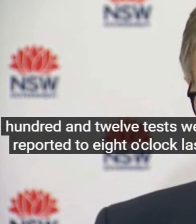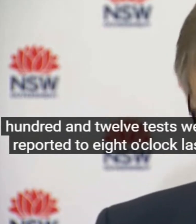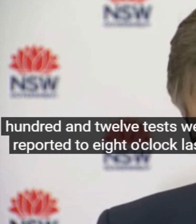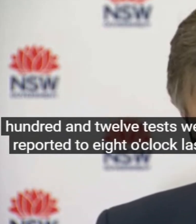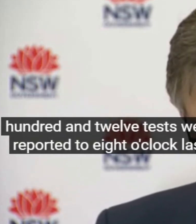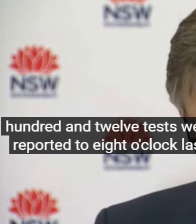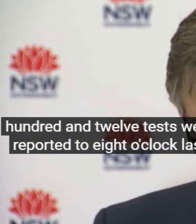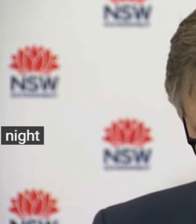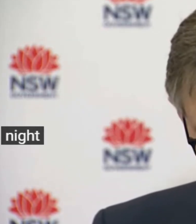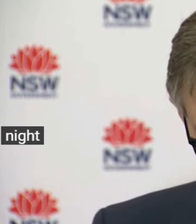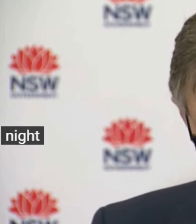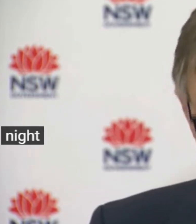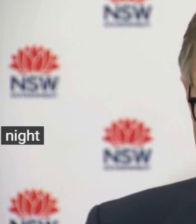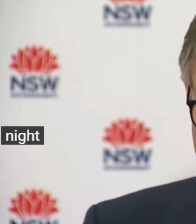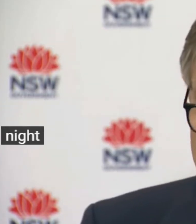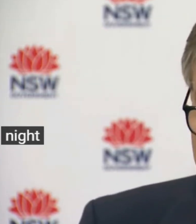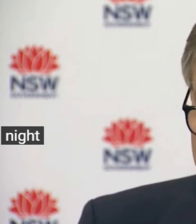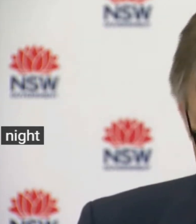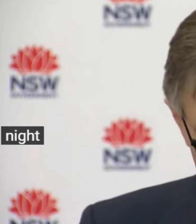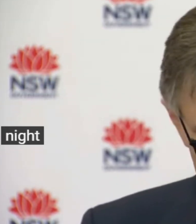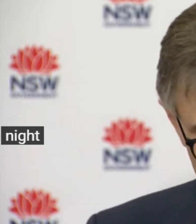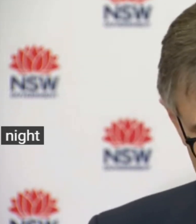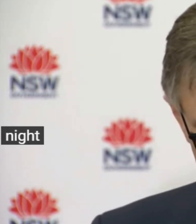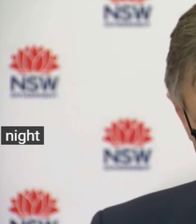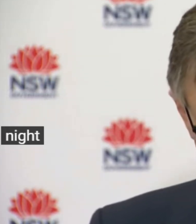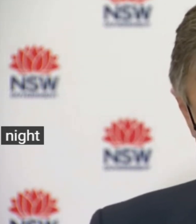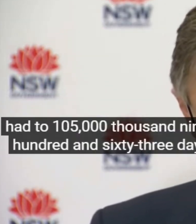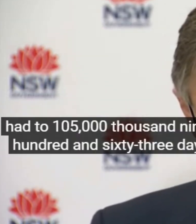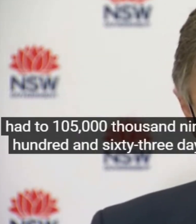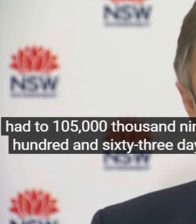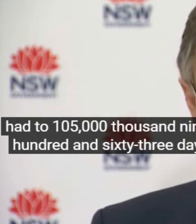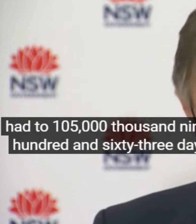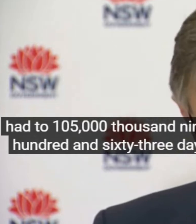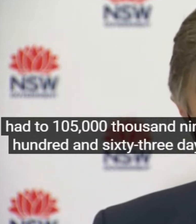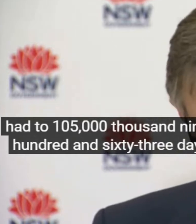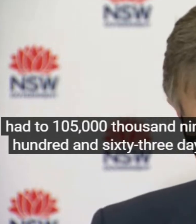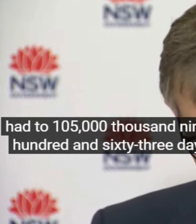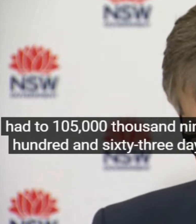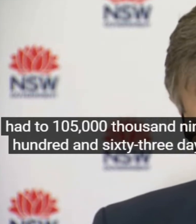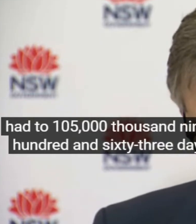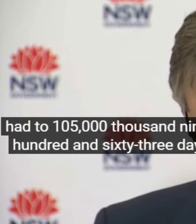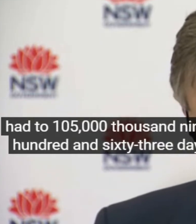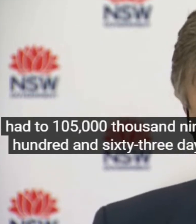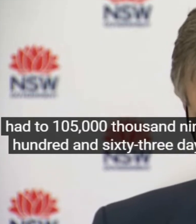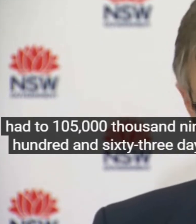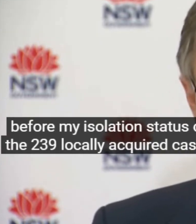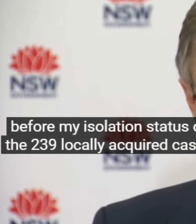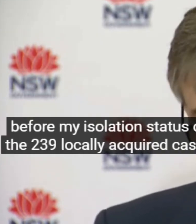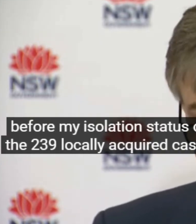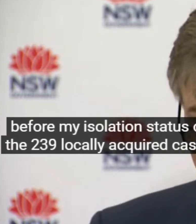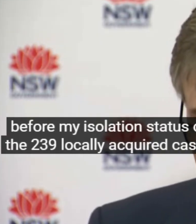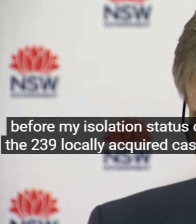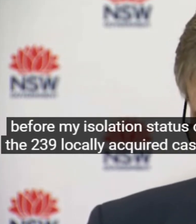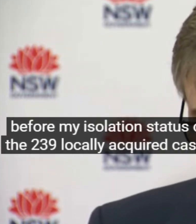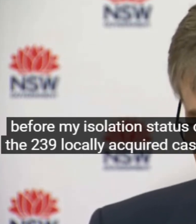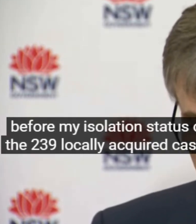105,963 the day before. By isolation status, of the 239 locally acquired cases, 80 were in isolation throughout